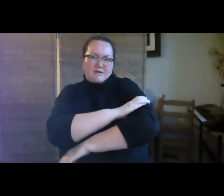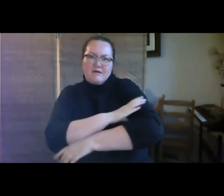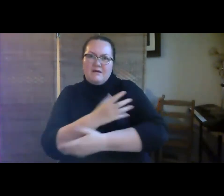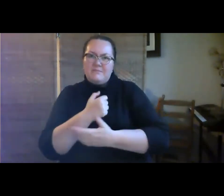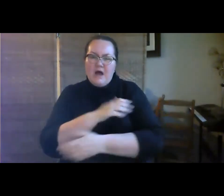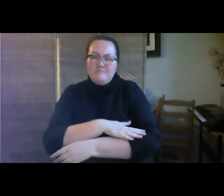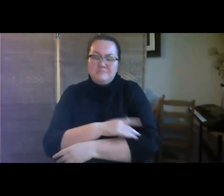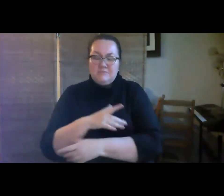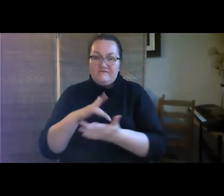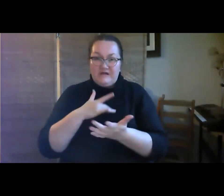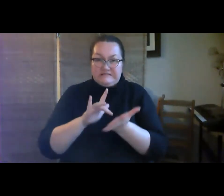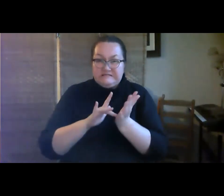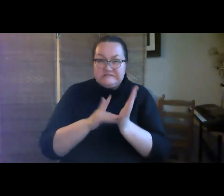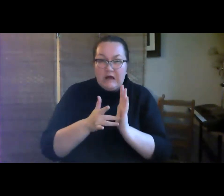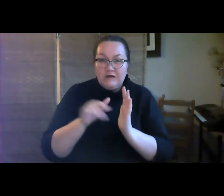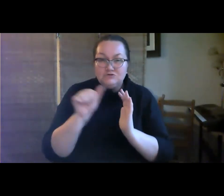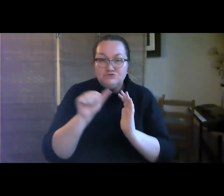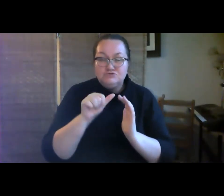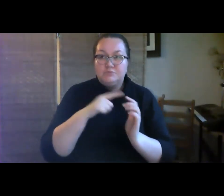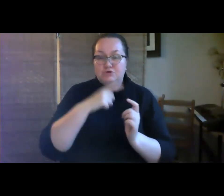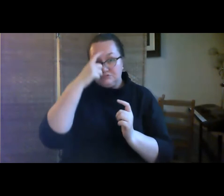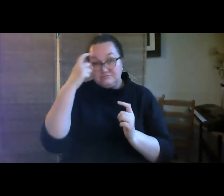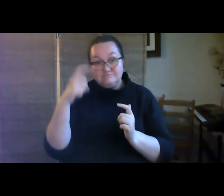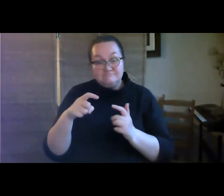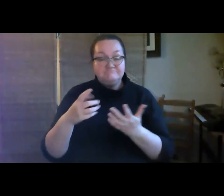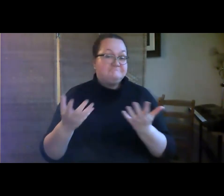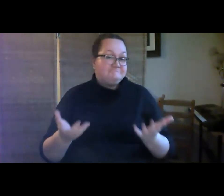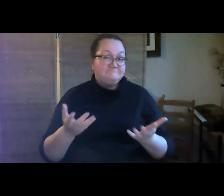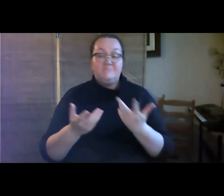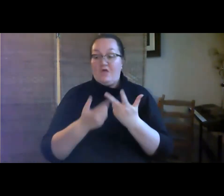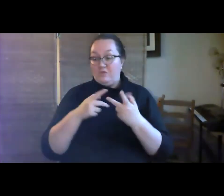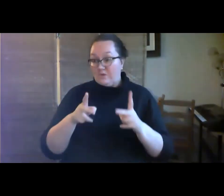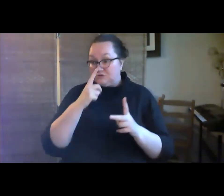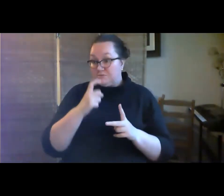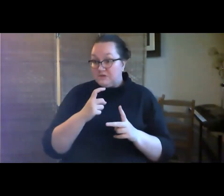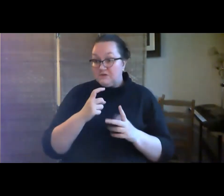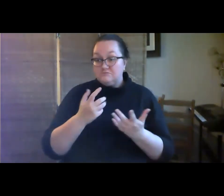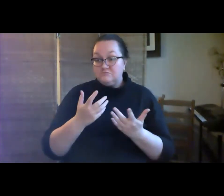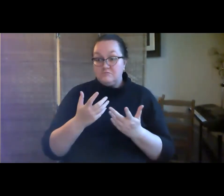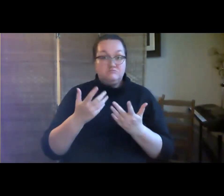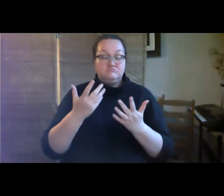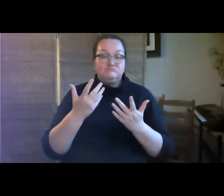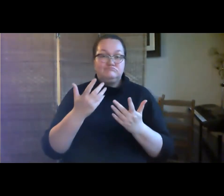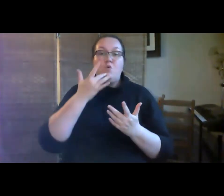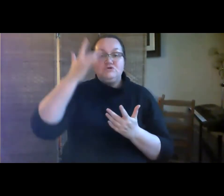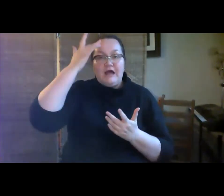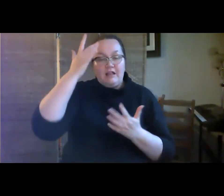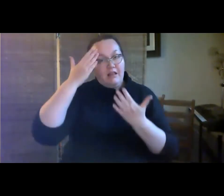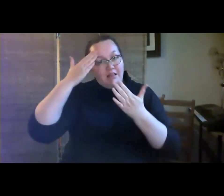Other things, the distance to a hotel or the ease of commuting for one company may not work at all for another